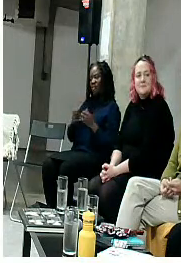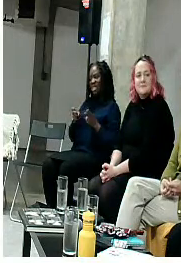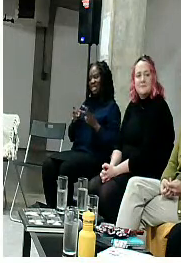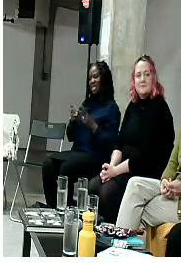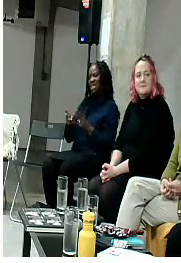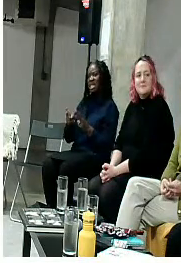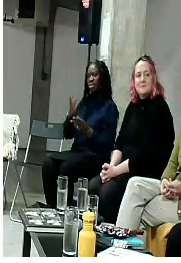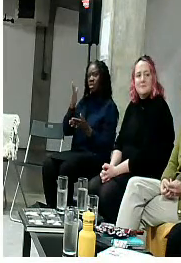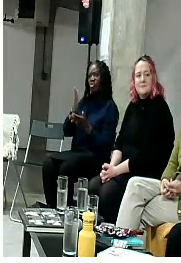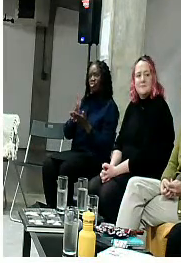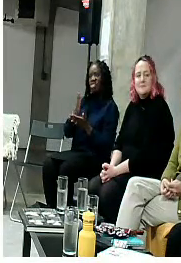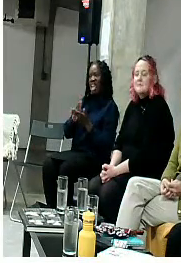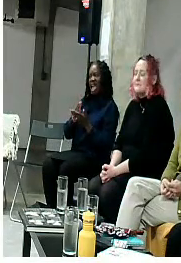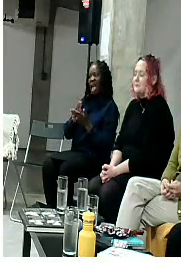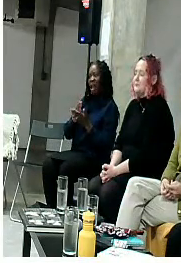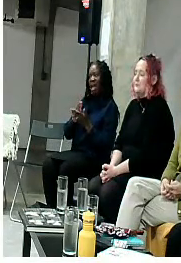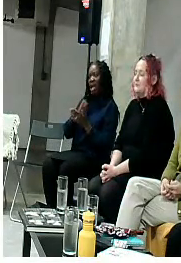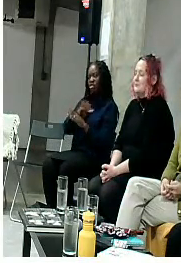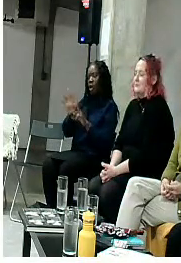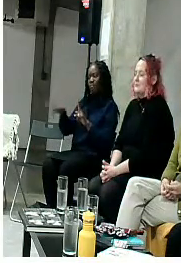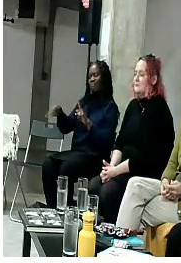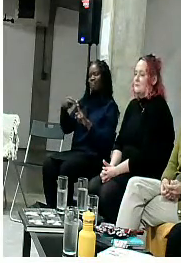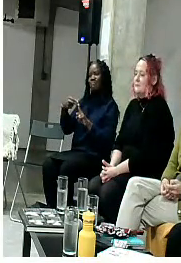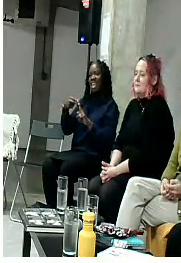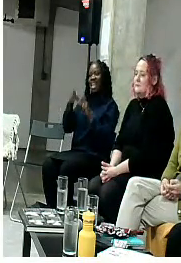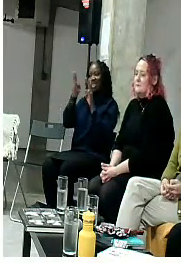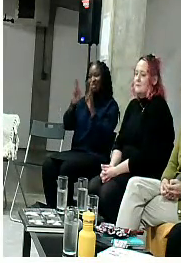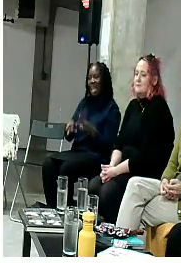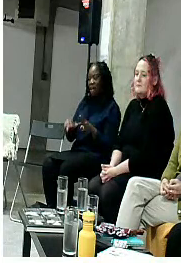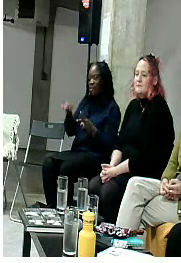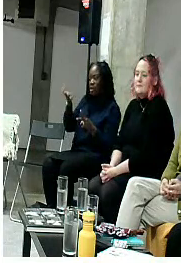as deaths from state violence.